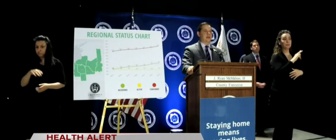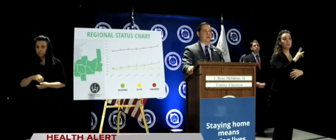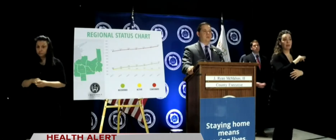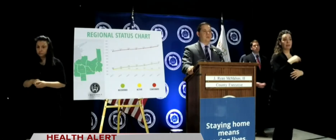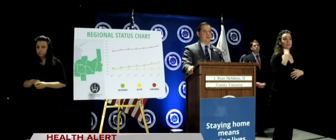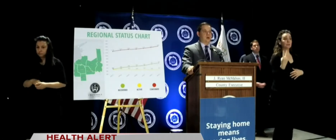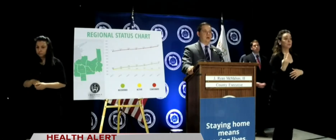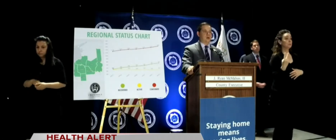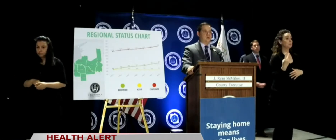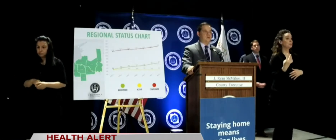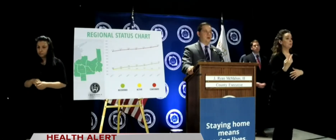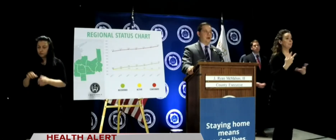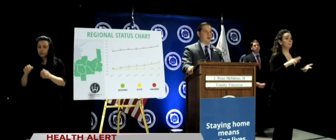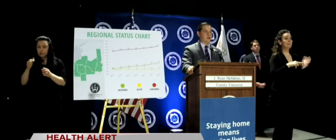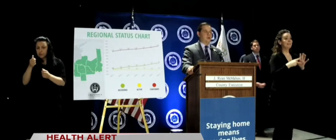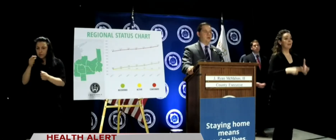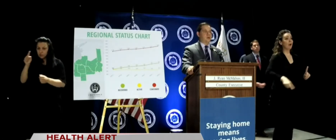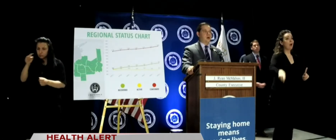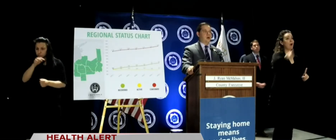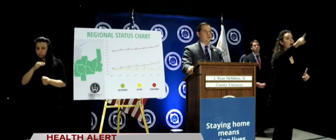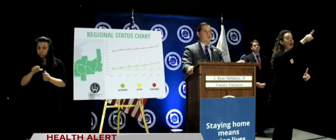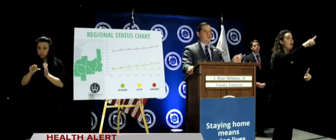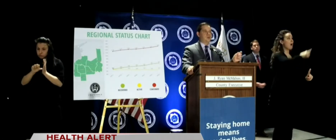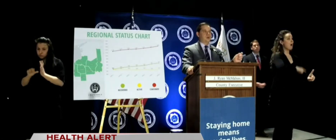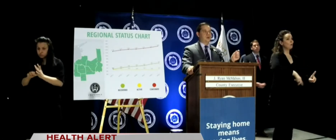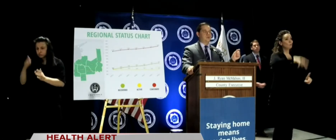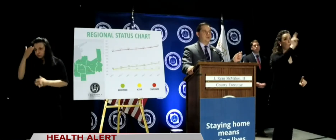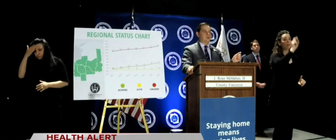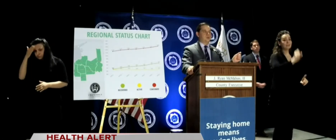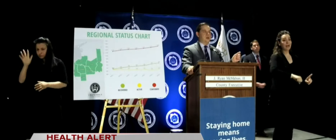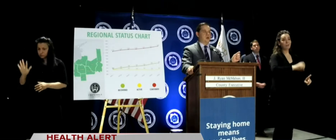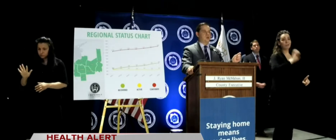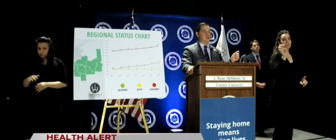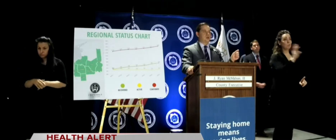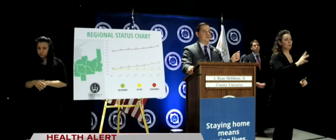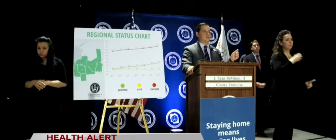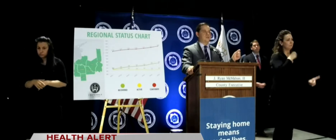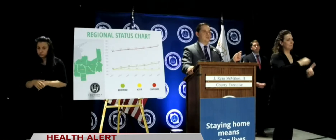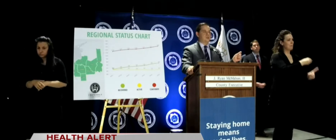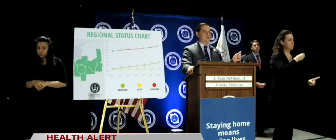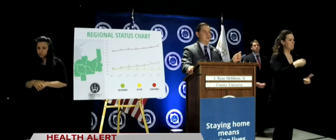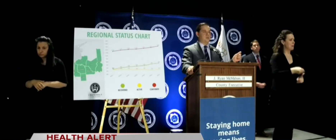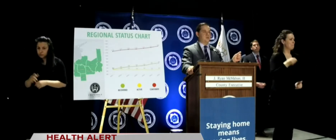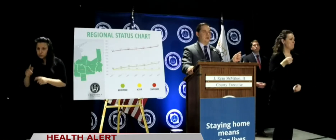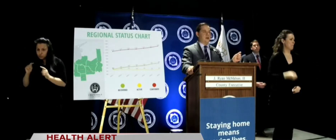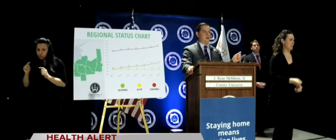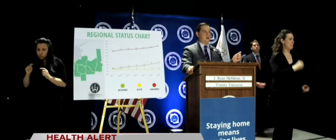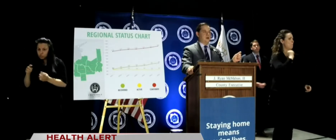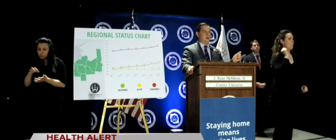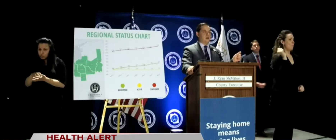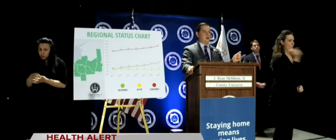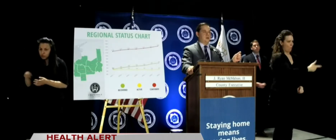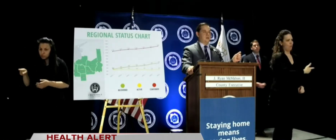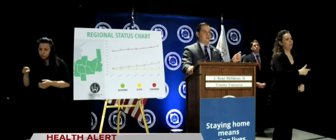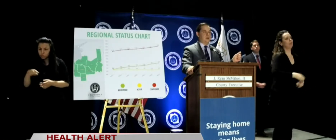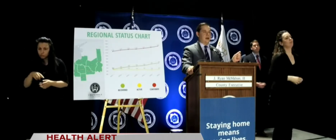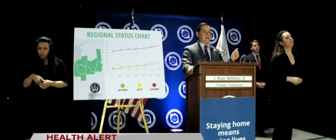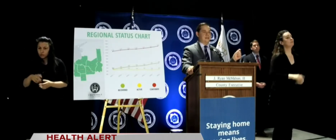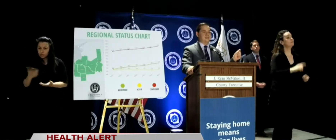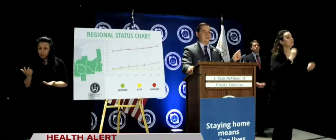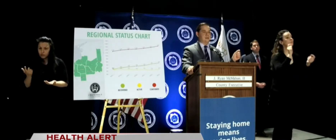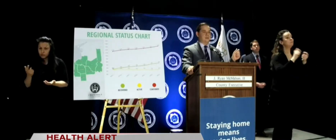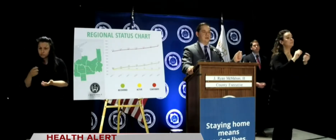every town of our county. Certain communities that host certain facilities that we've had